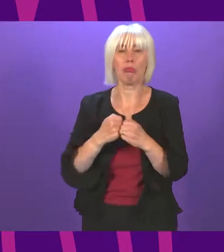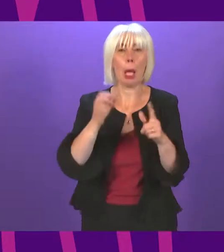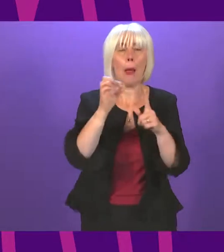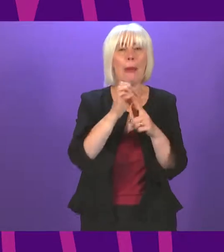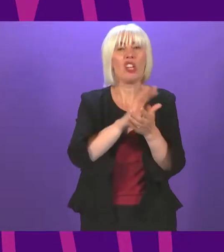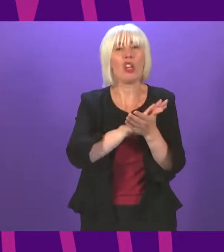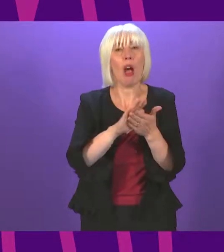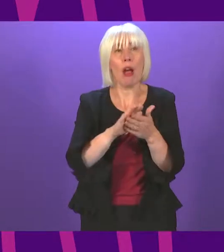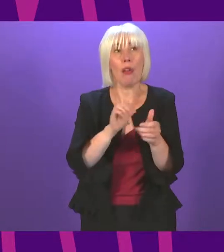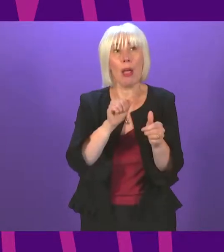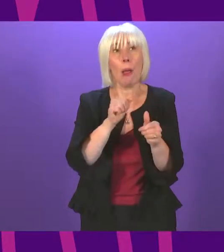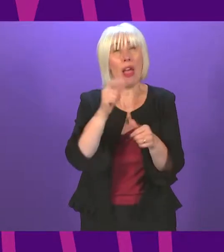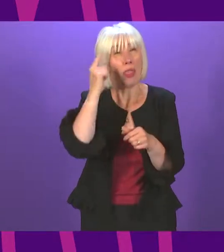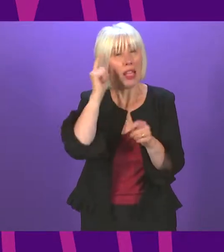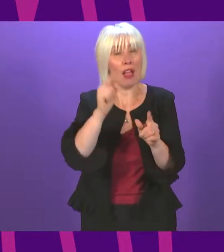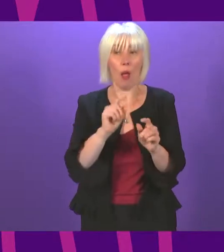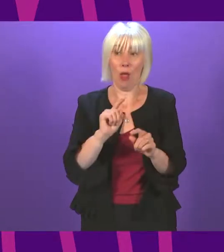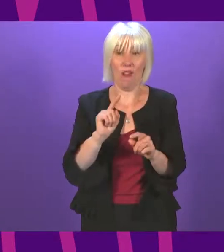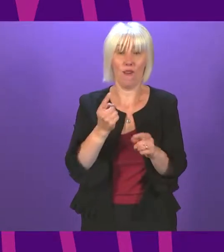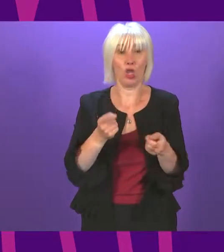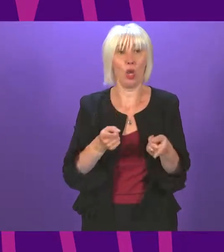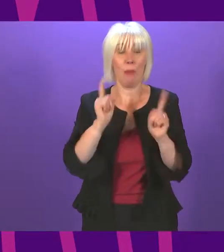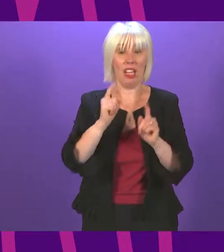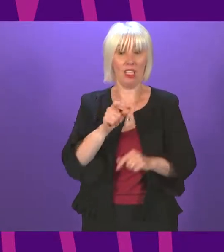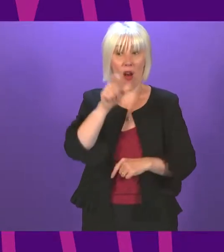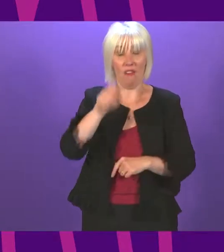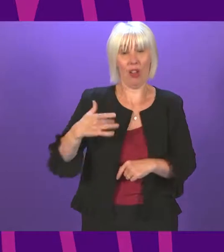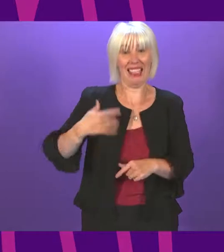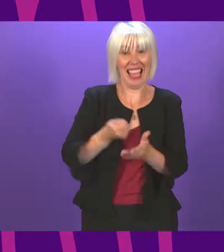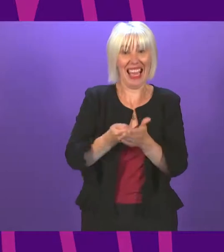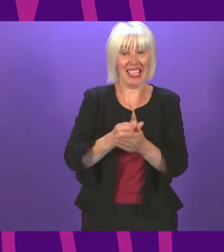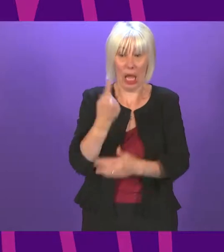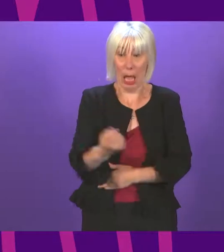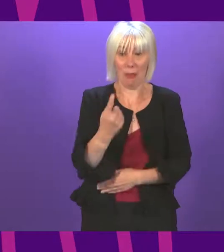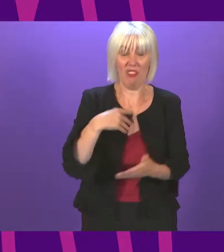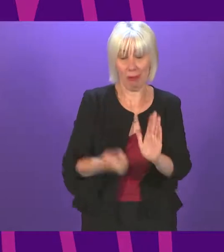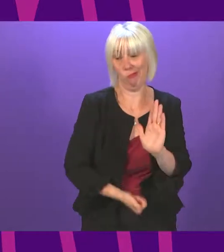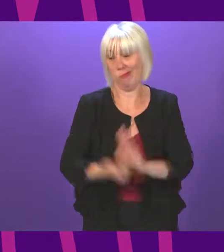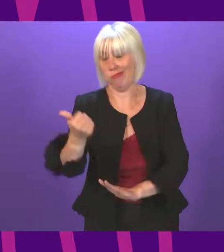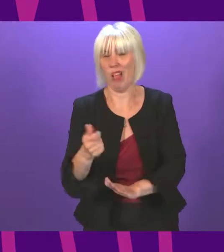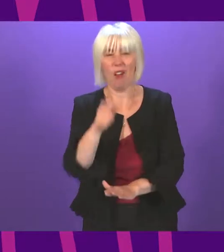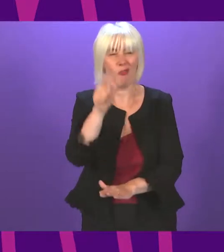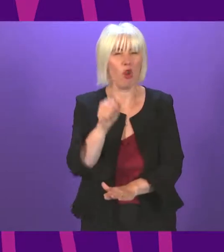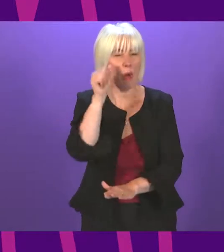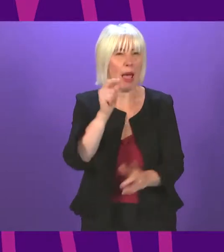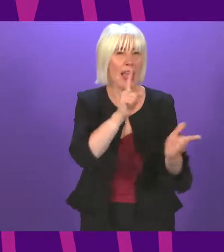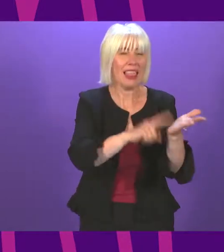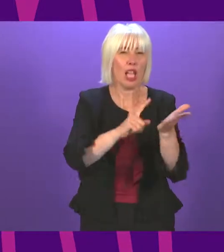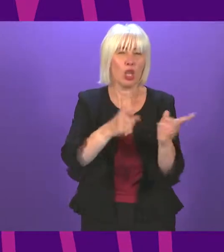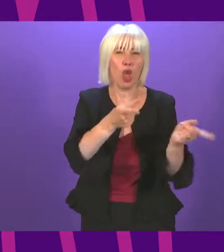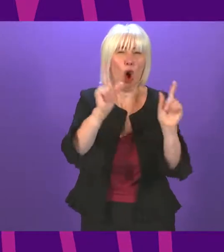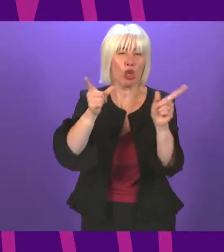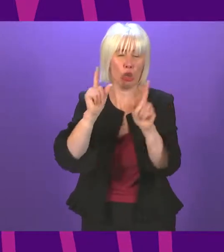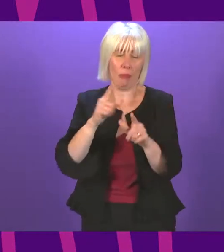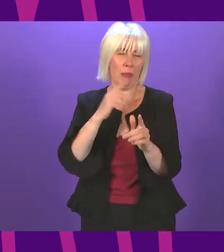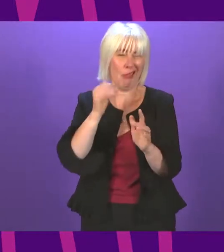be, to the best of my knowledge, the first minister for tenants, who was himself evicted by an unscrupulous landlord. In fact, I think he's the first minister to have